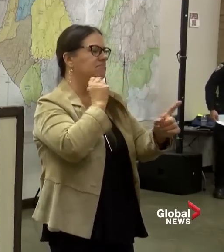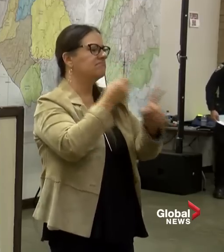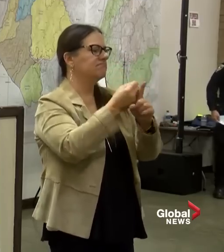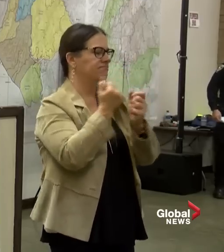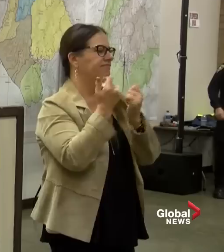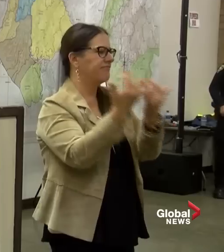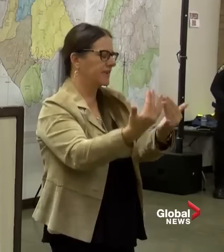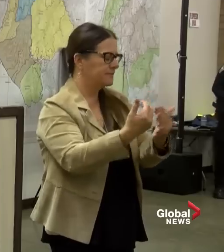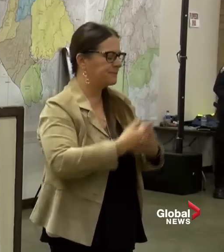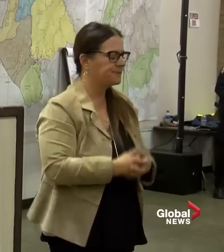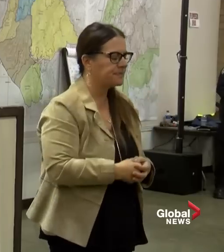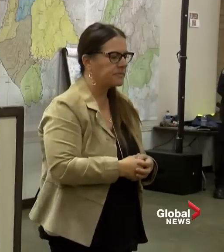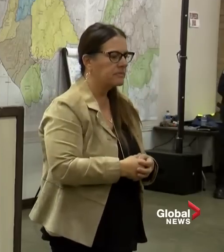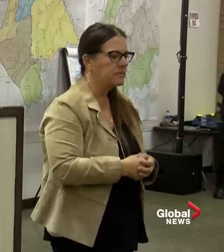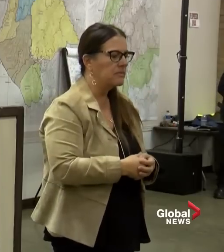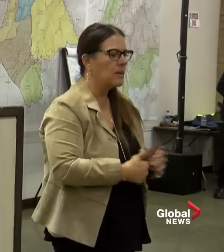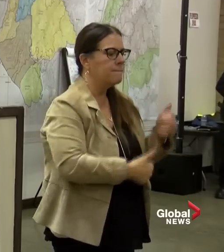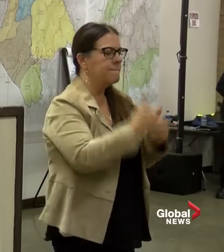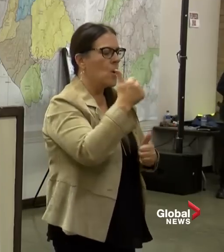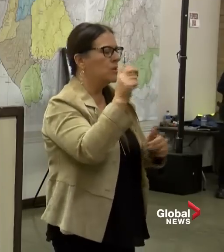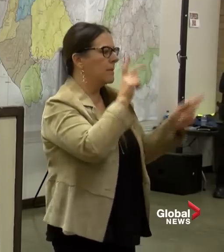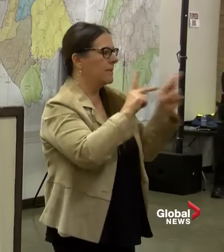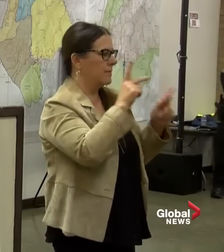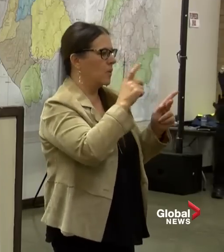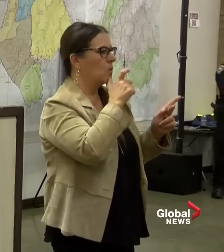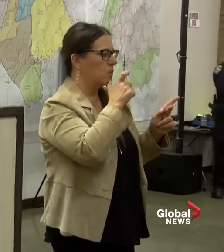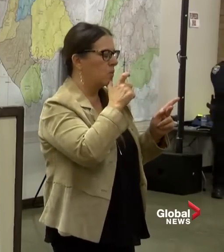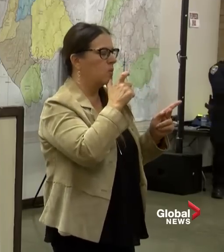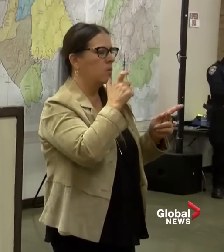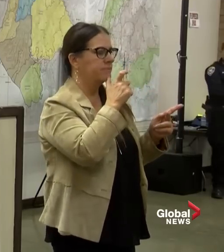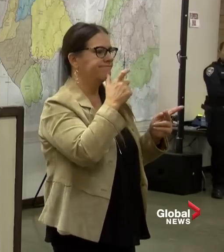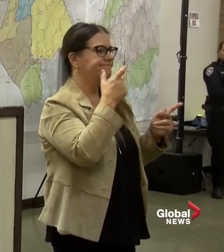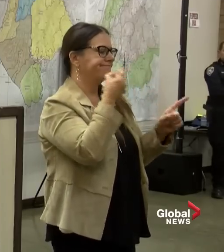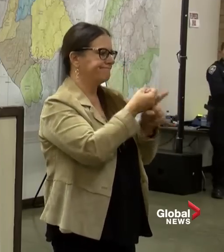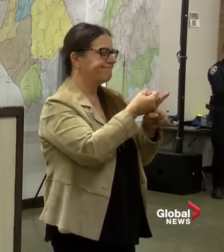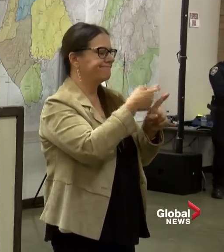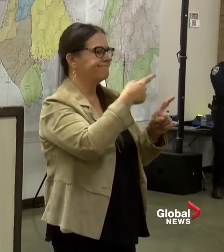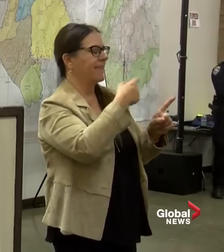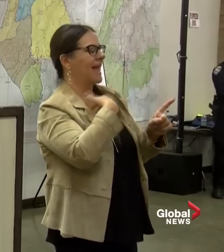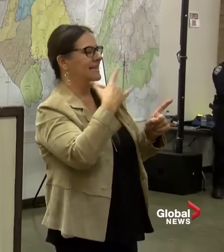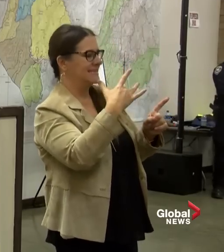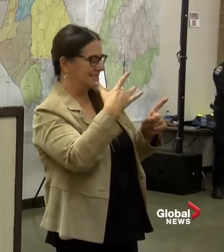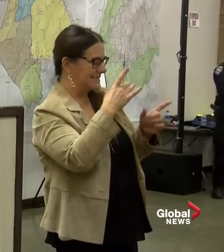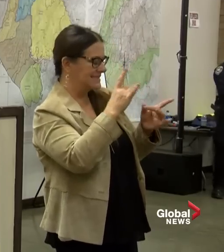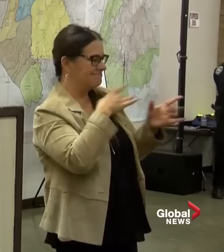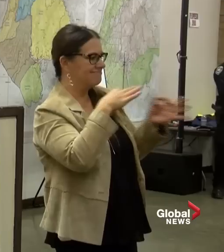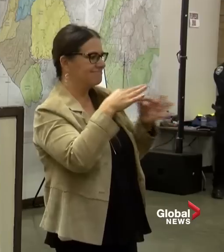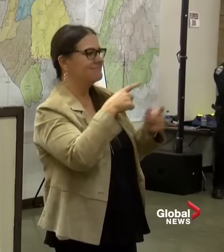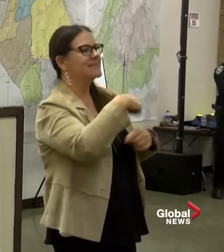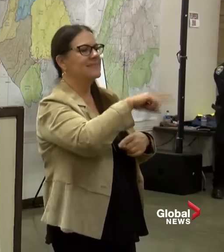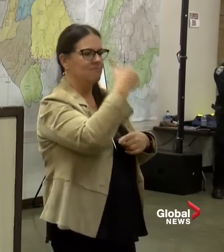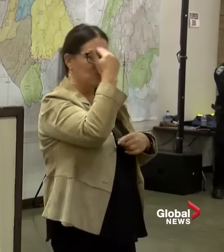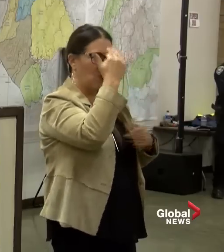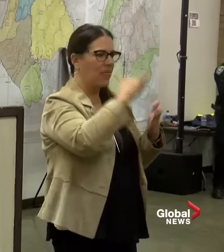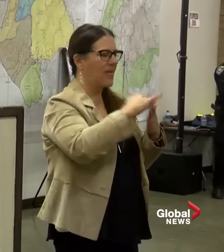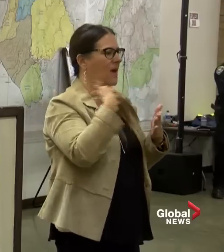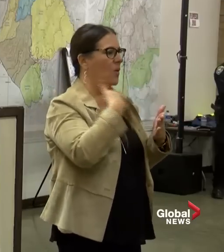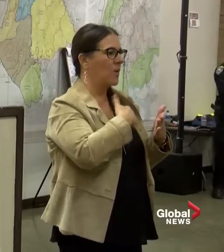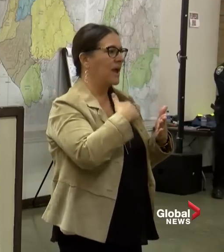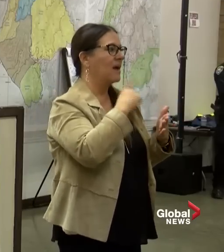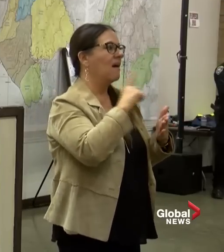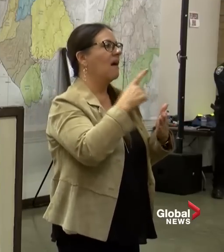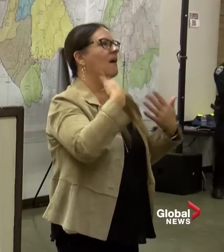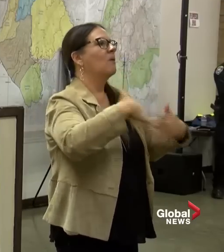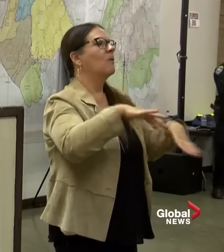Most residents that I speak to understand the enormity and complexity of the situation. We're dealing with a major